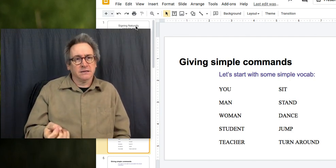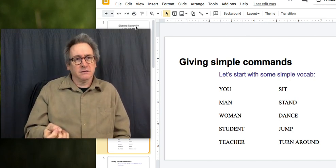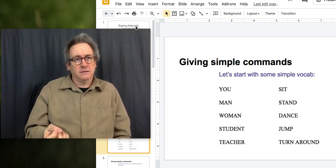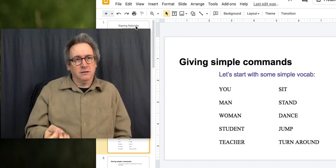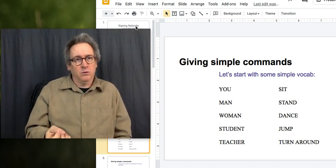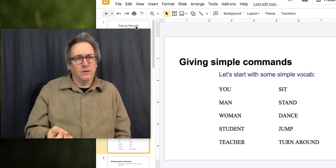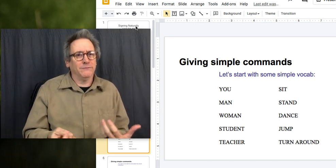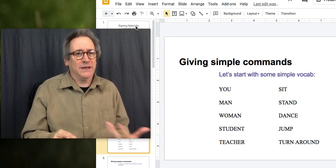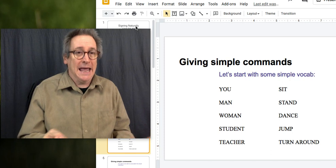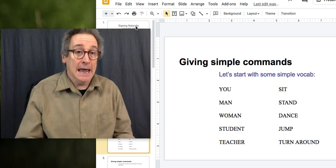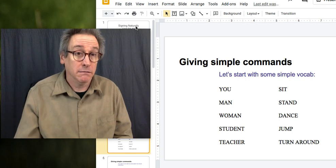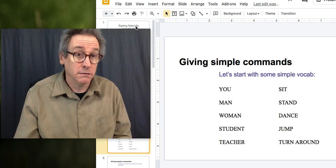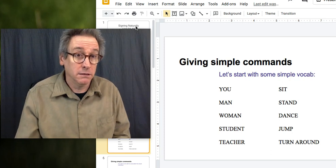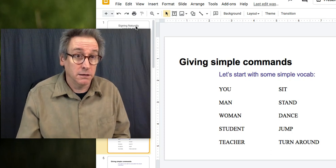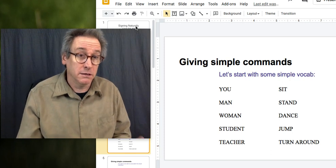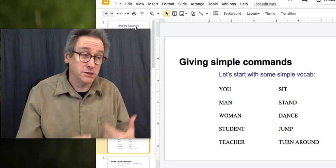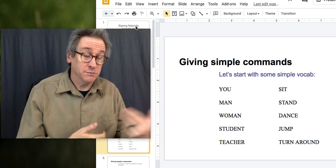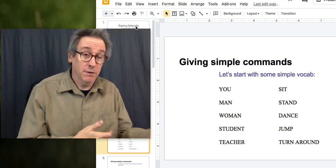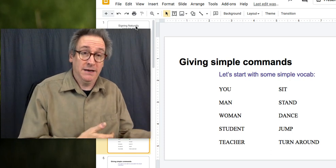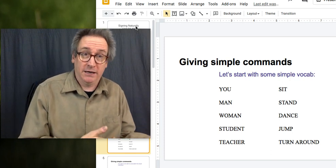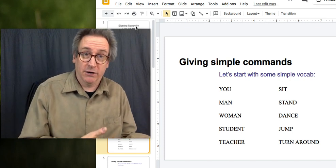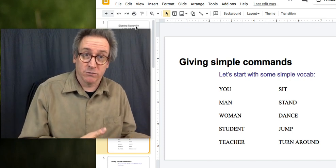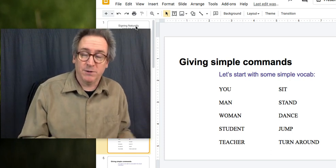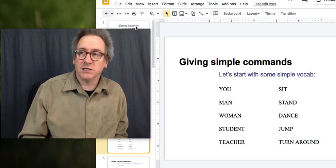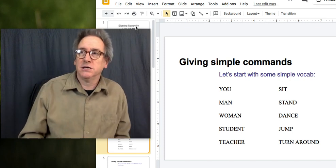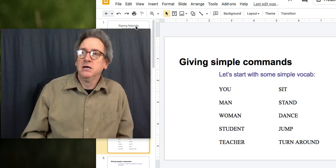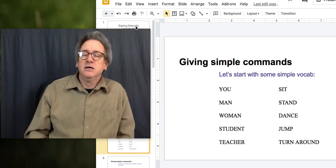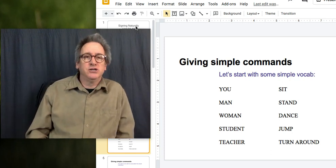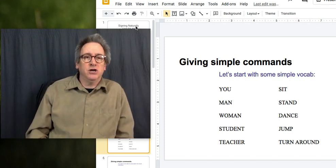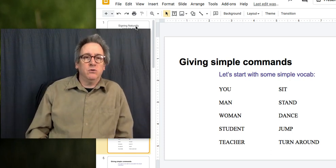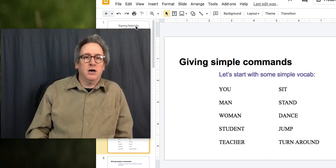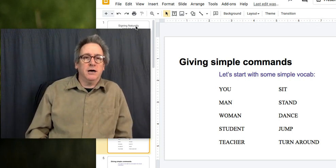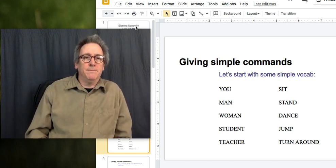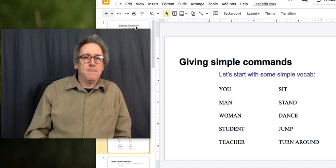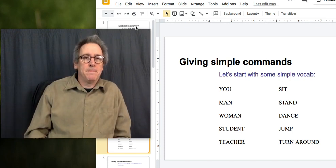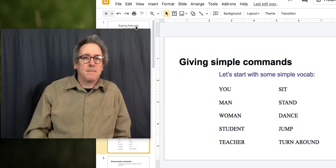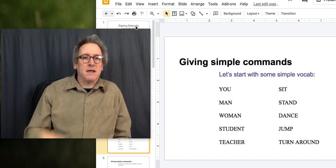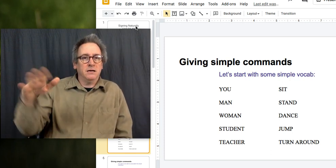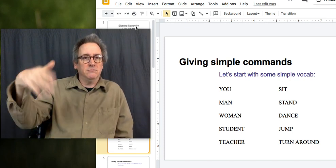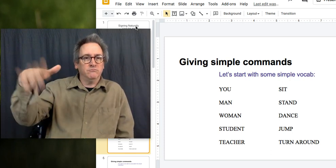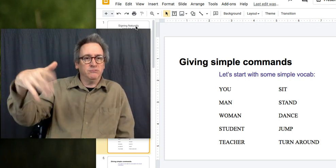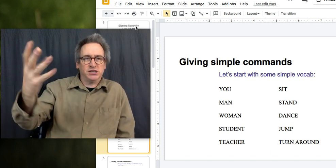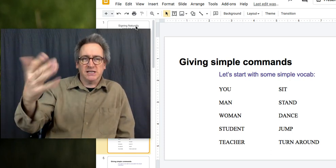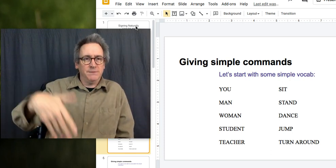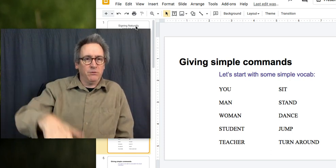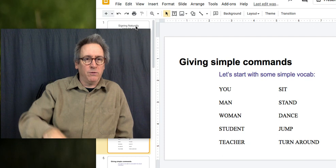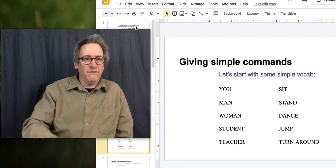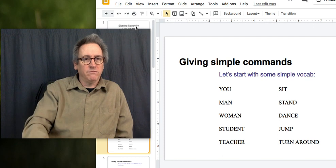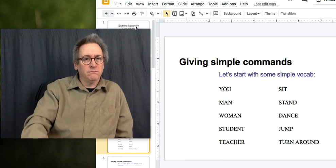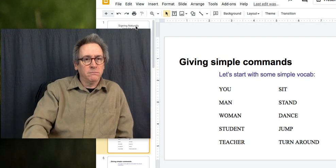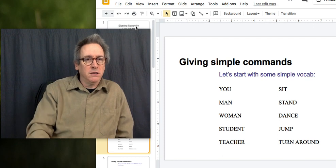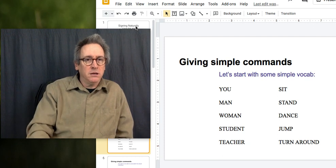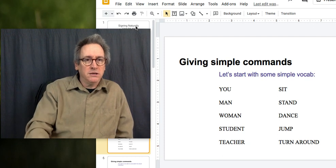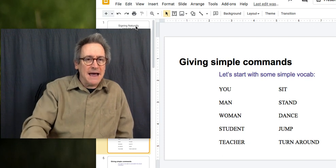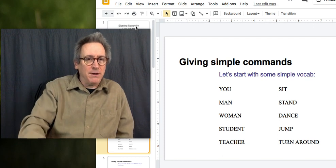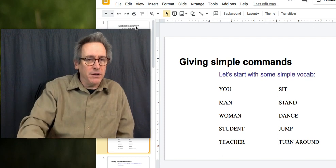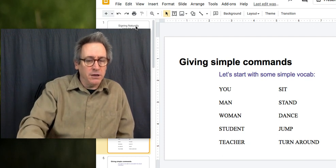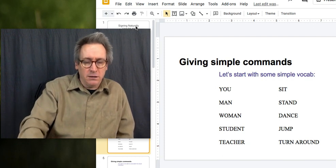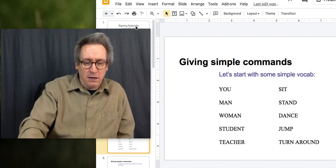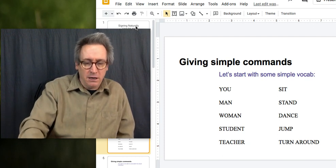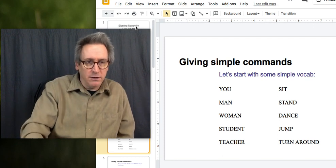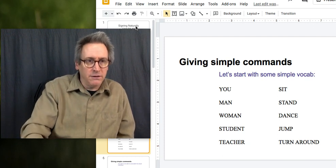right? Or they can, just might not get a response. So just a simple way, tap